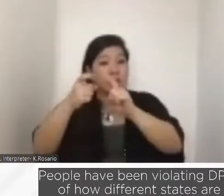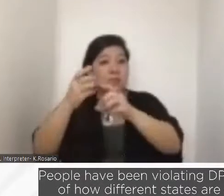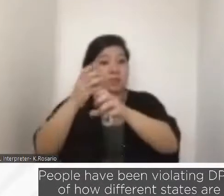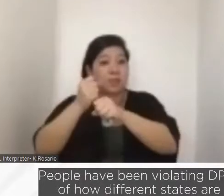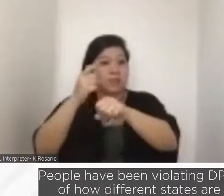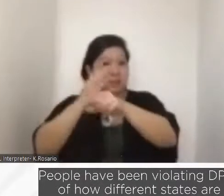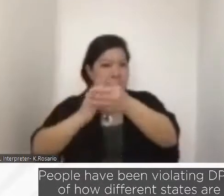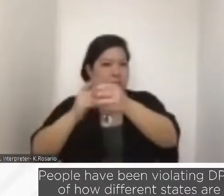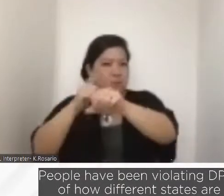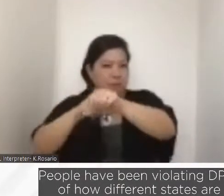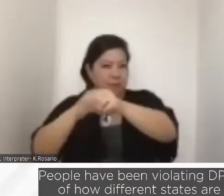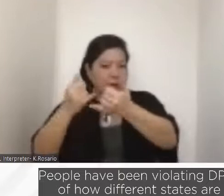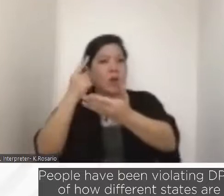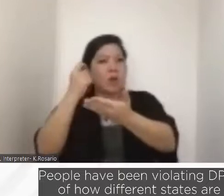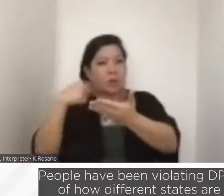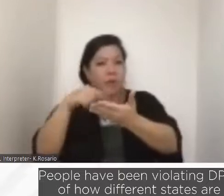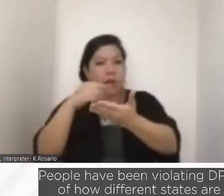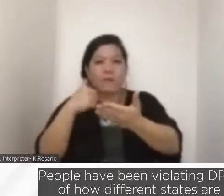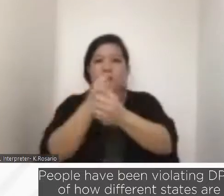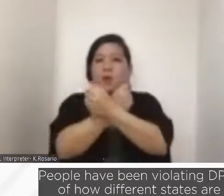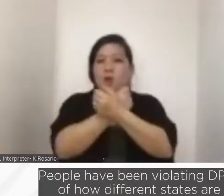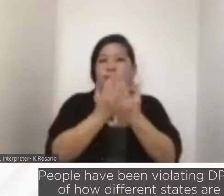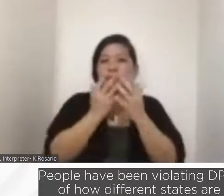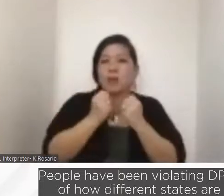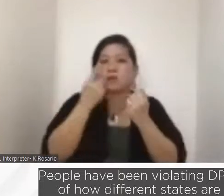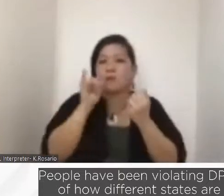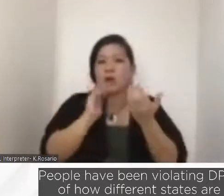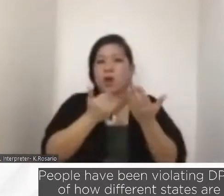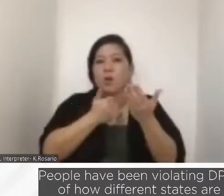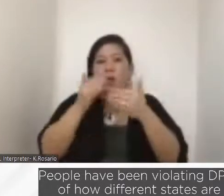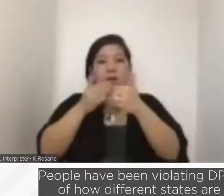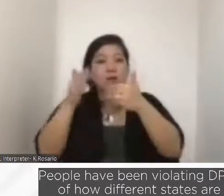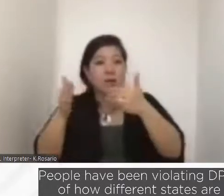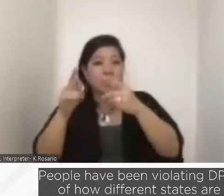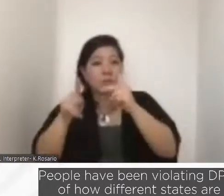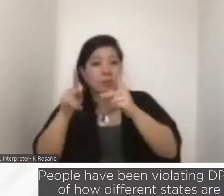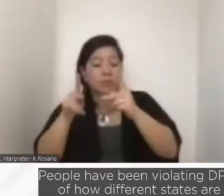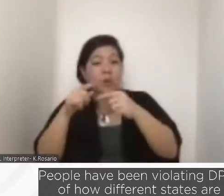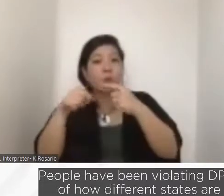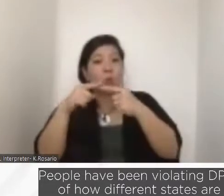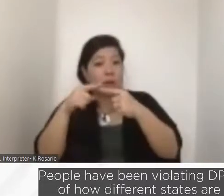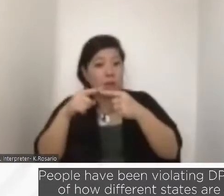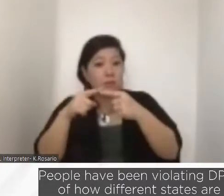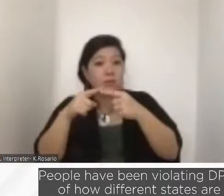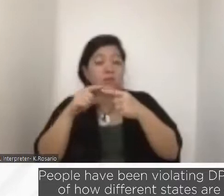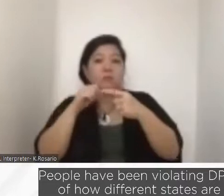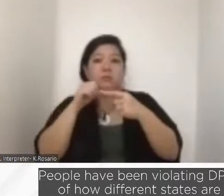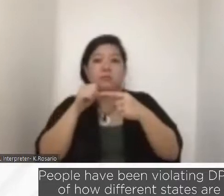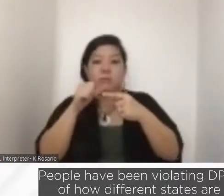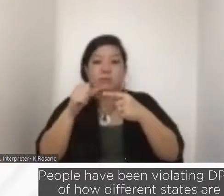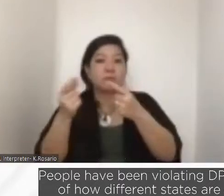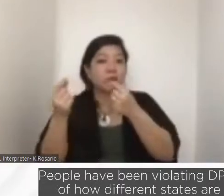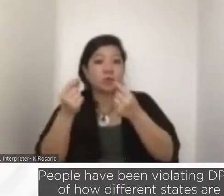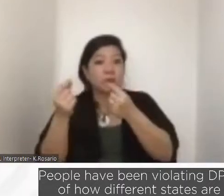want you to understand we have to have love and compassion for our neighbors, even when they aren't doing